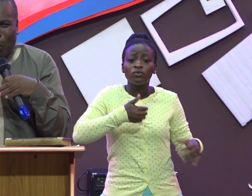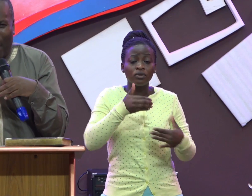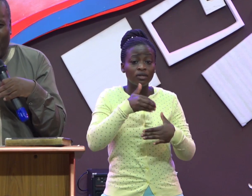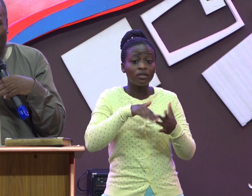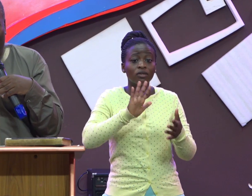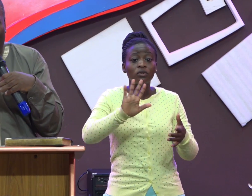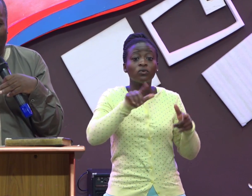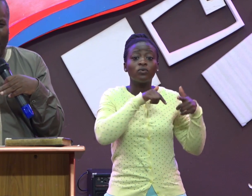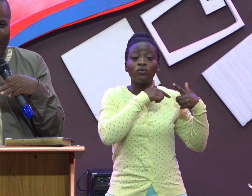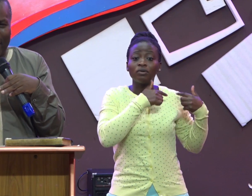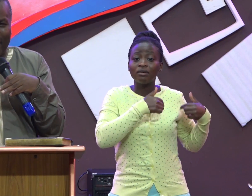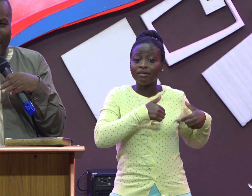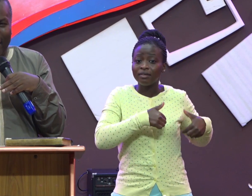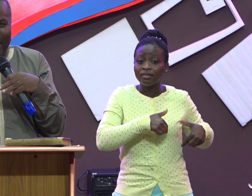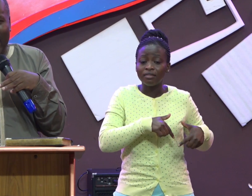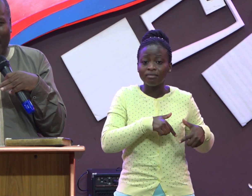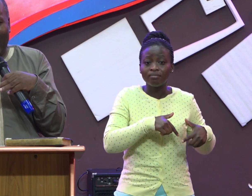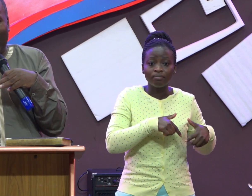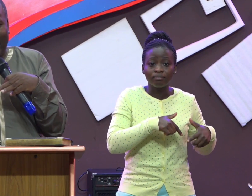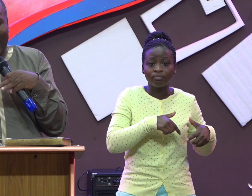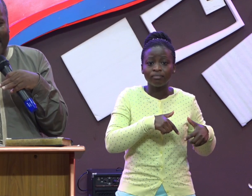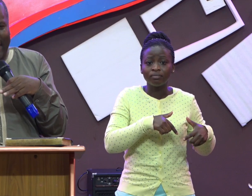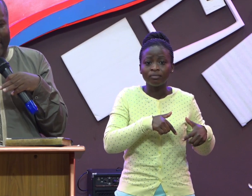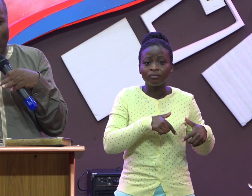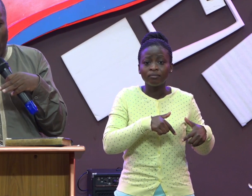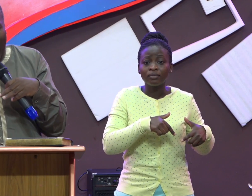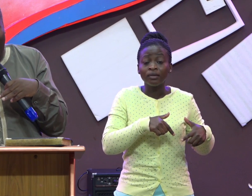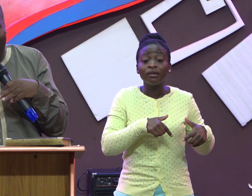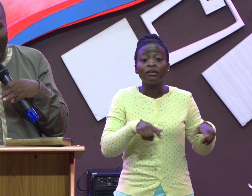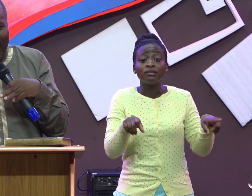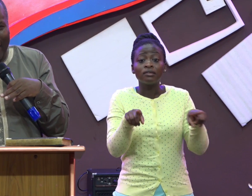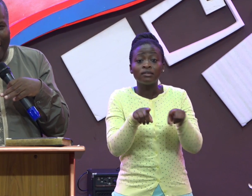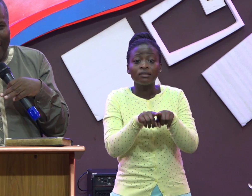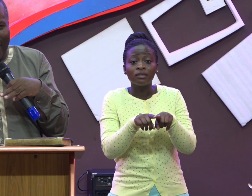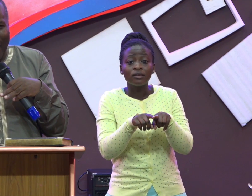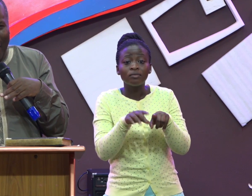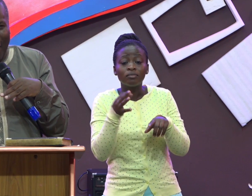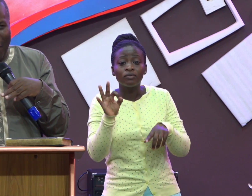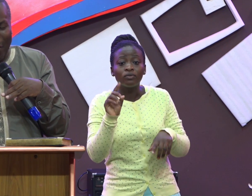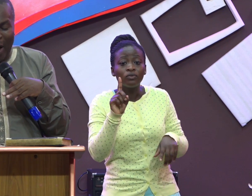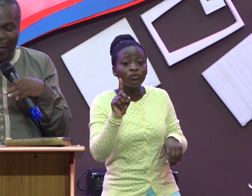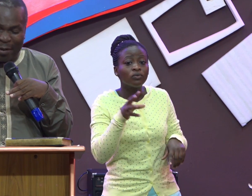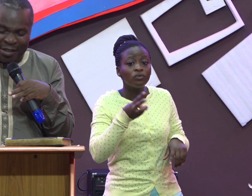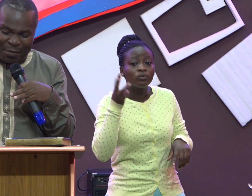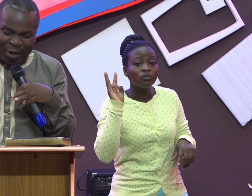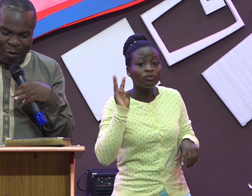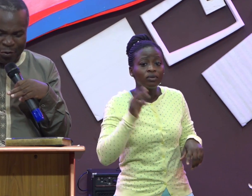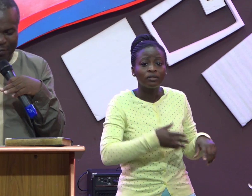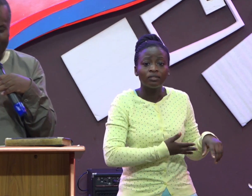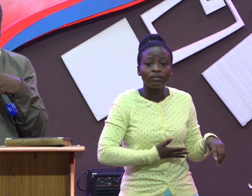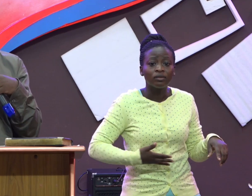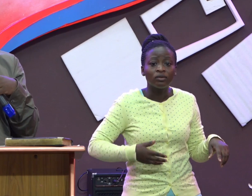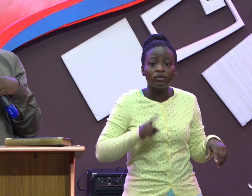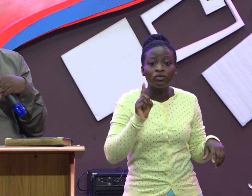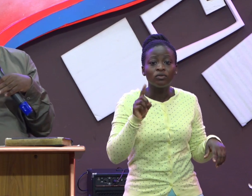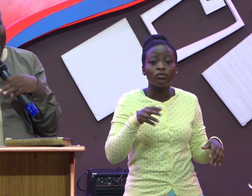you. You feel satisfaction within you. Even if you were angry, you feel you are now satisfied. Praise